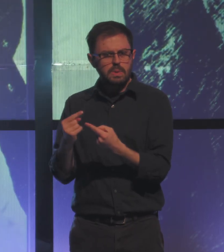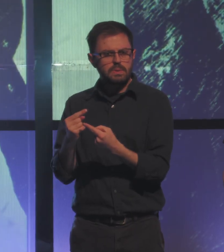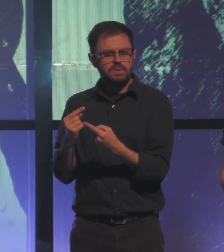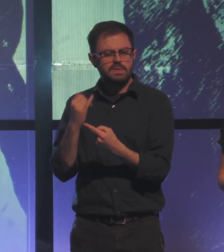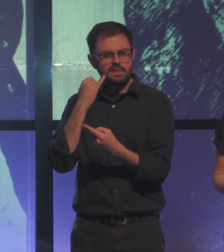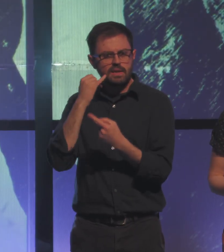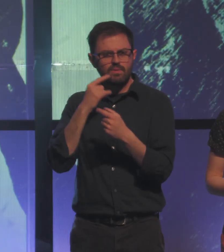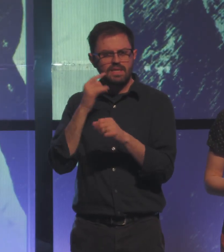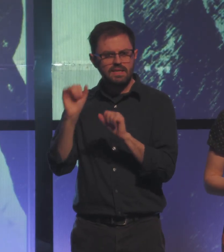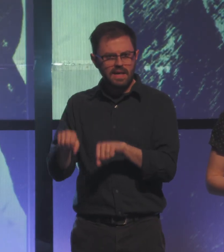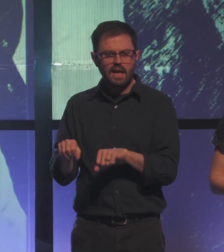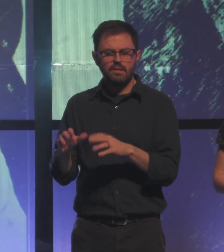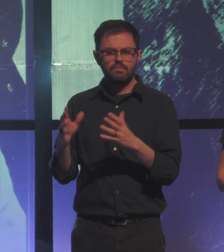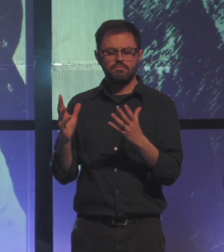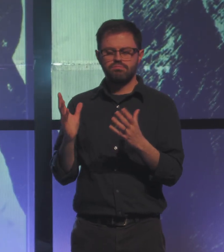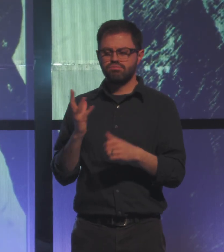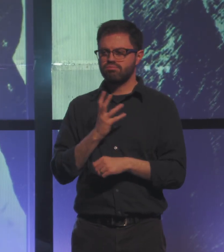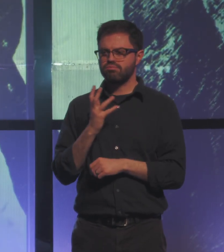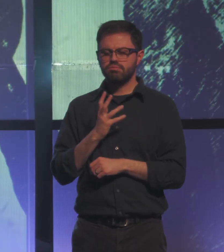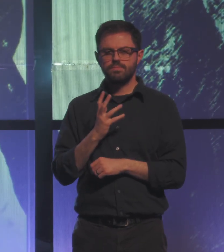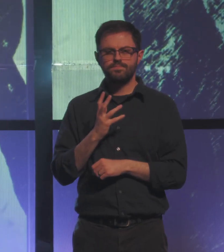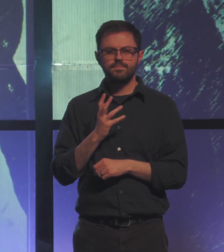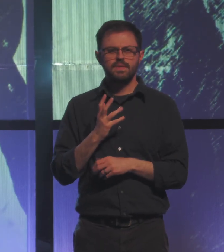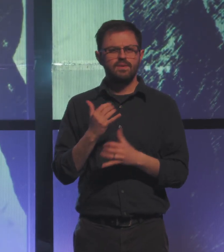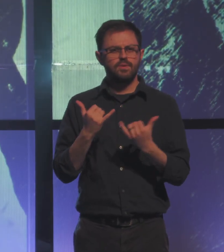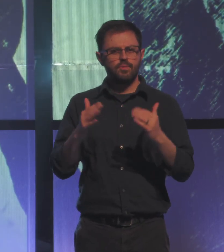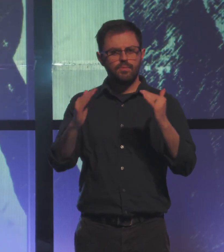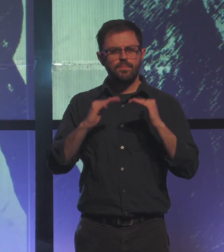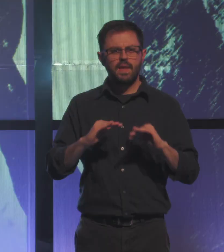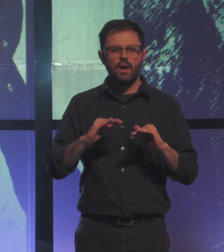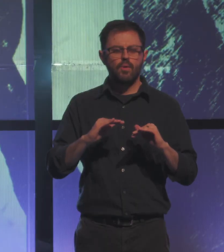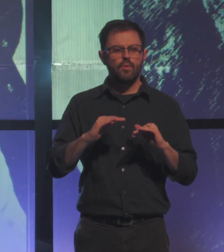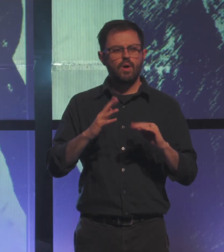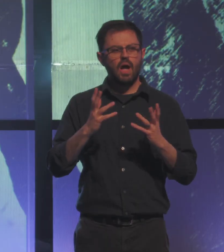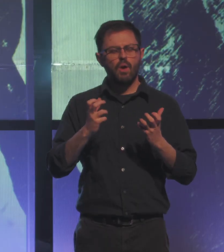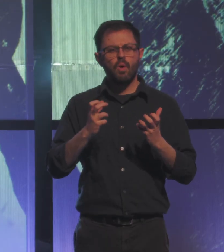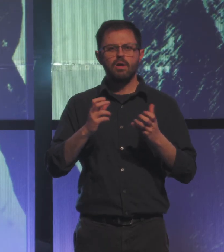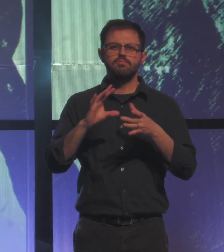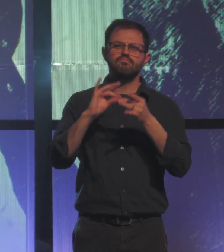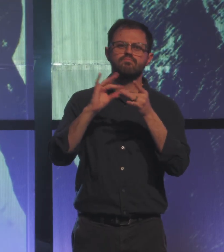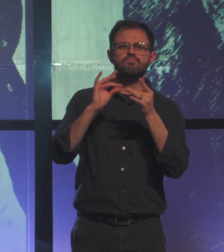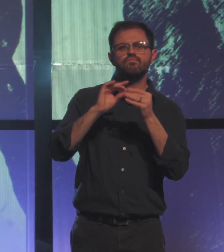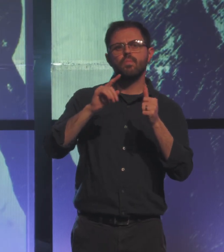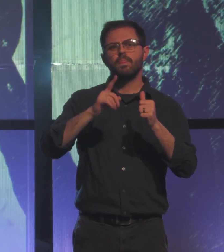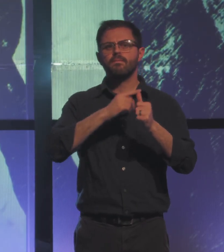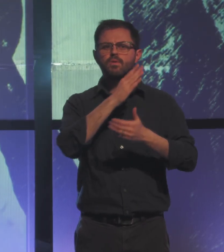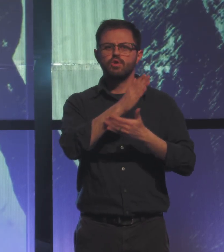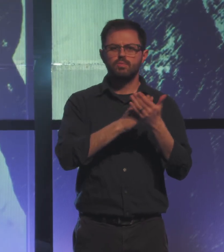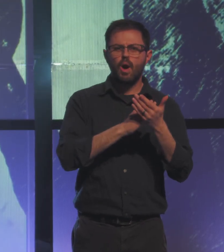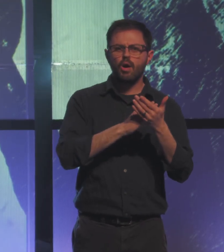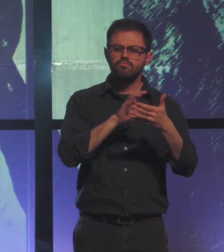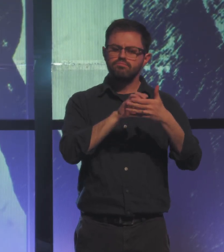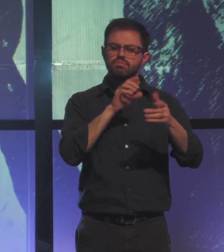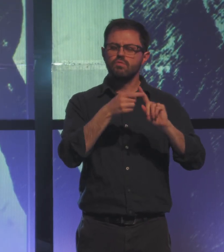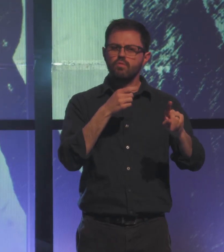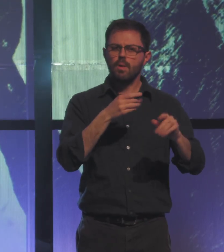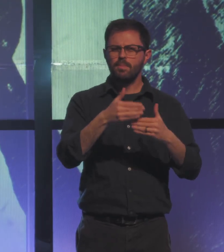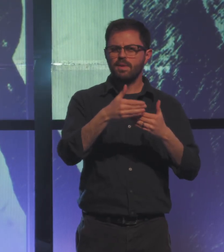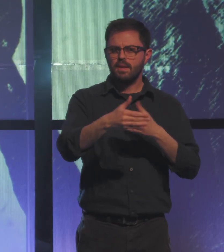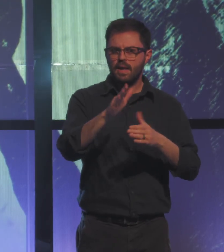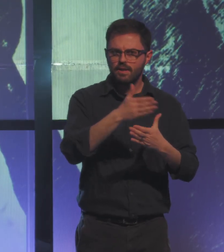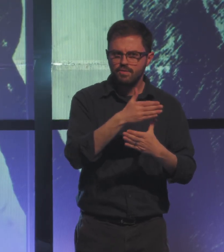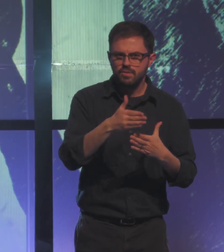I want to read the first verse of the song that's going to be sung during communion. I just think it's so beautiful. And I think sometimes when songs are going, we kind of